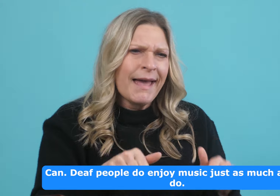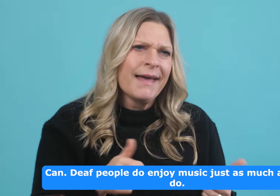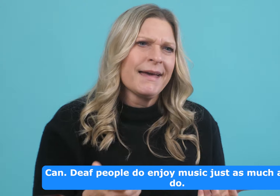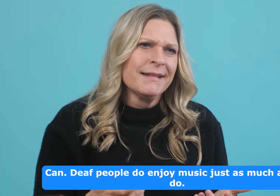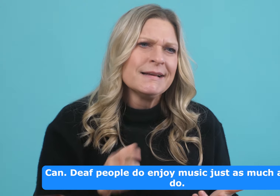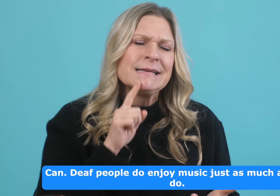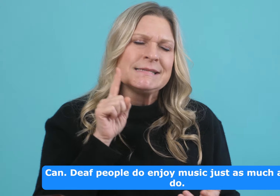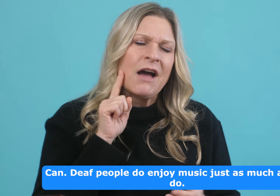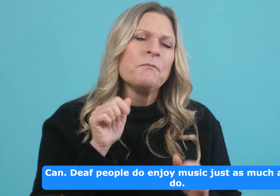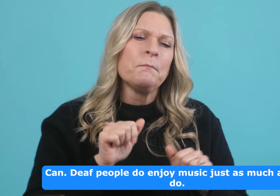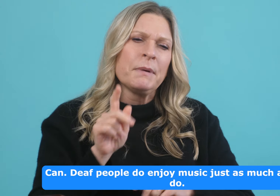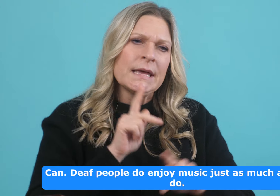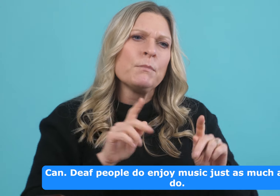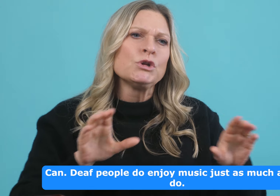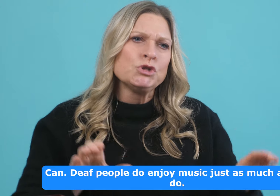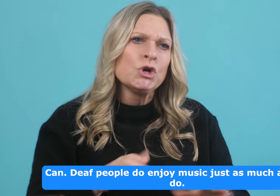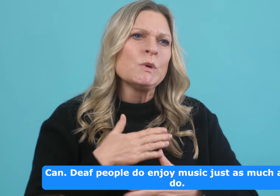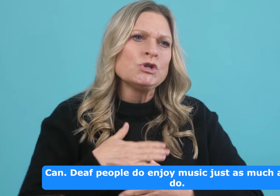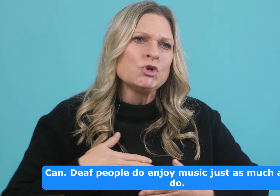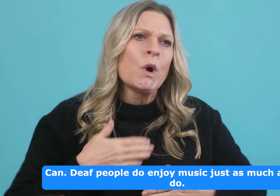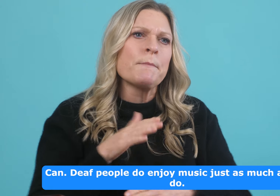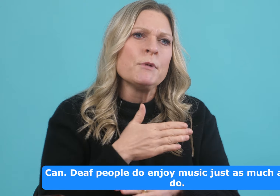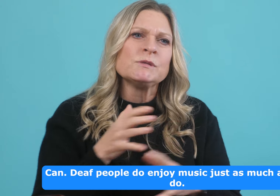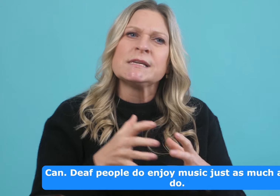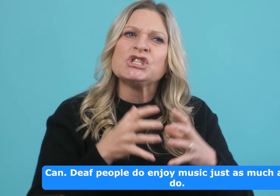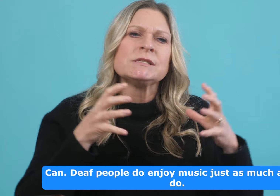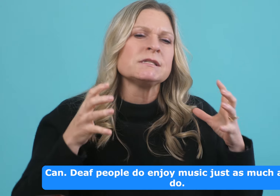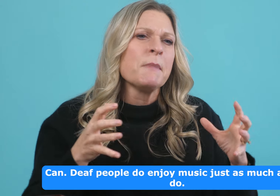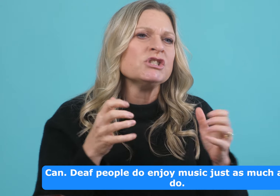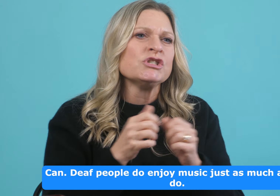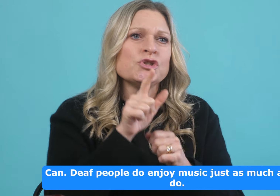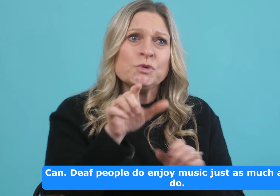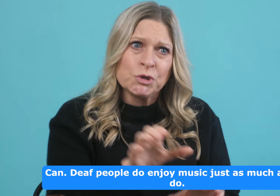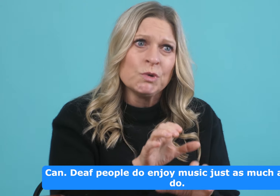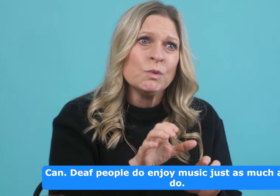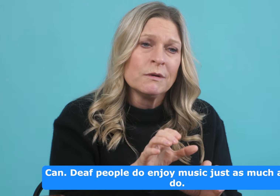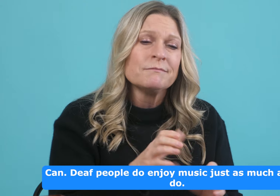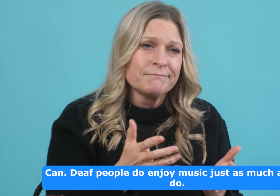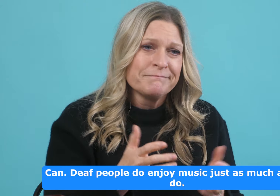Can deaf people do enjoy music just as much as you do.